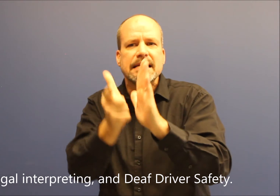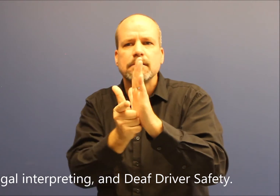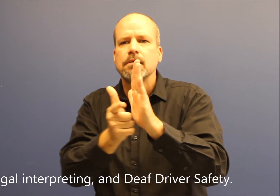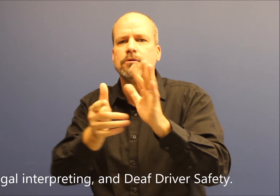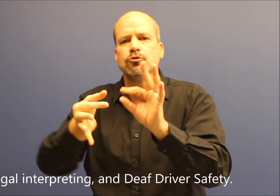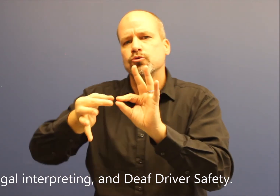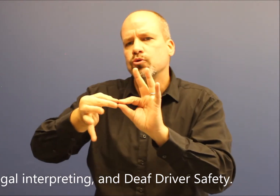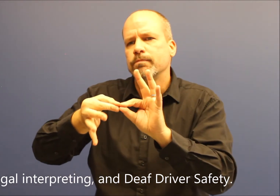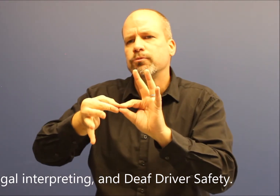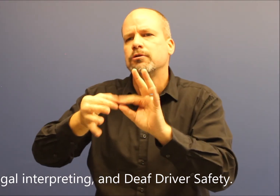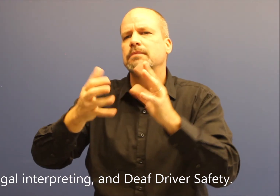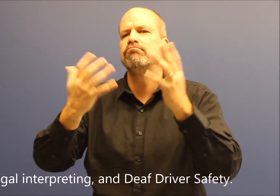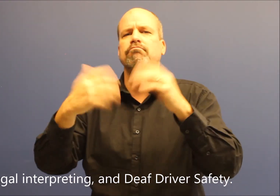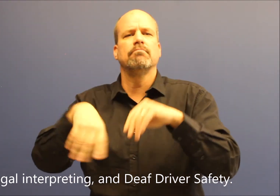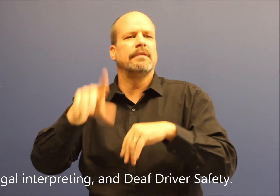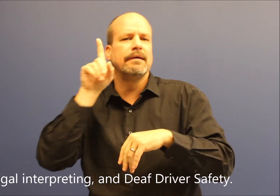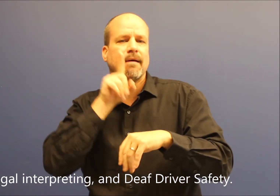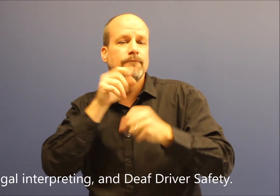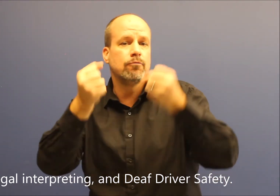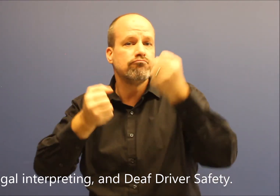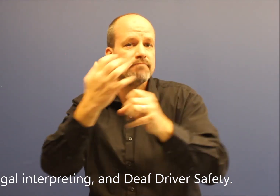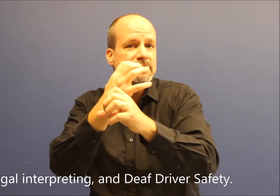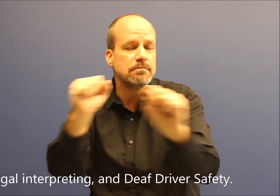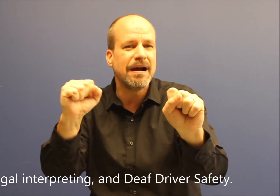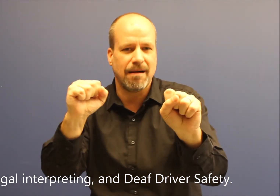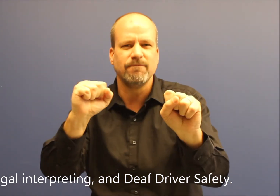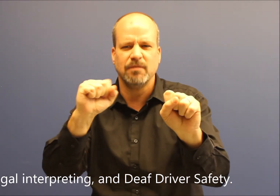legal interpreting, and deaf driver safety.